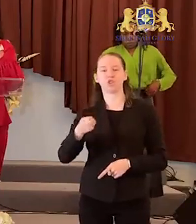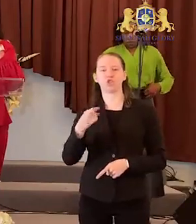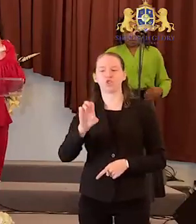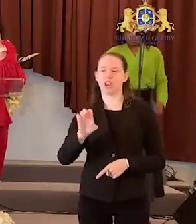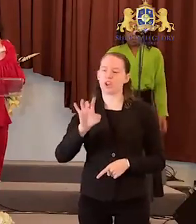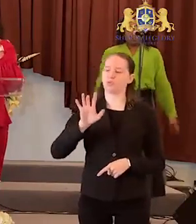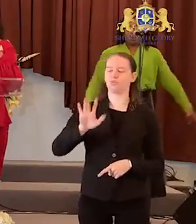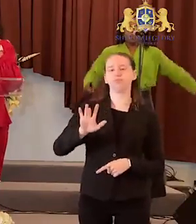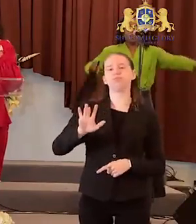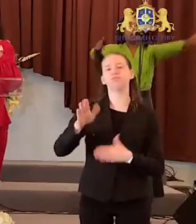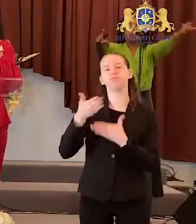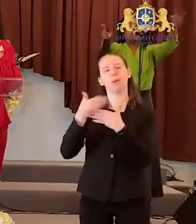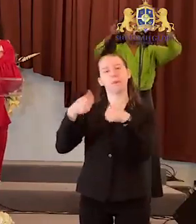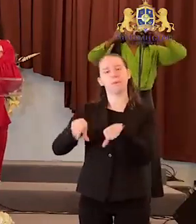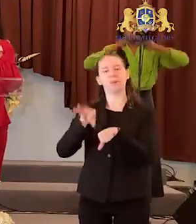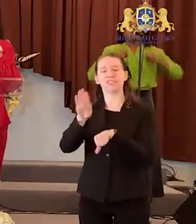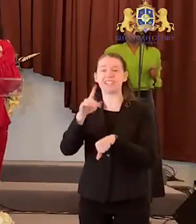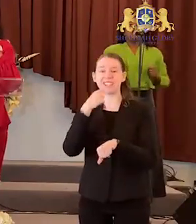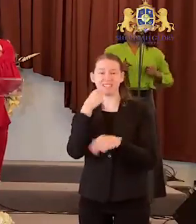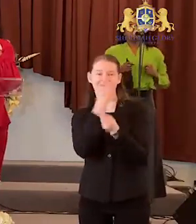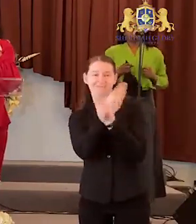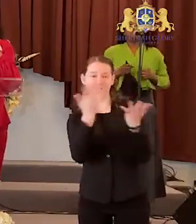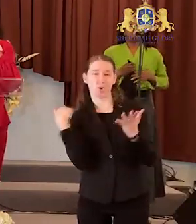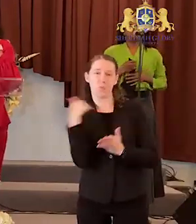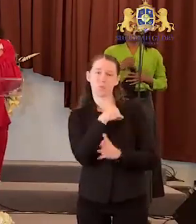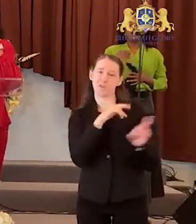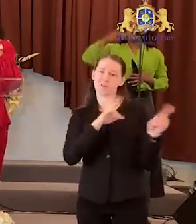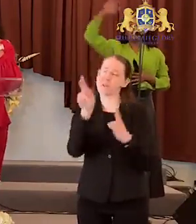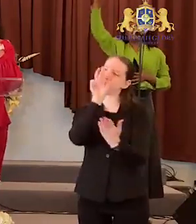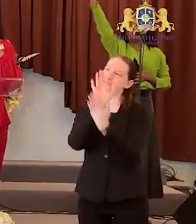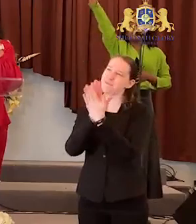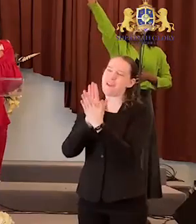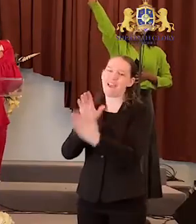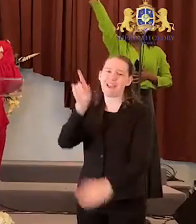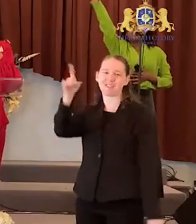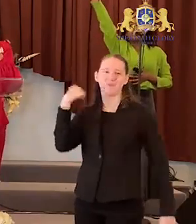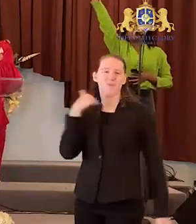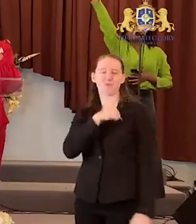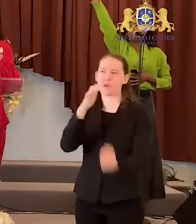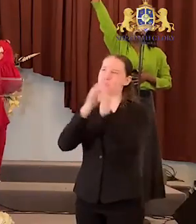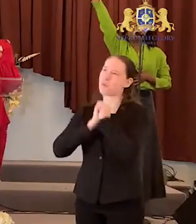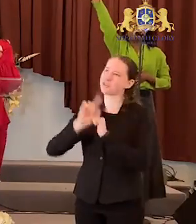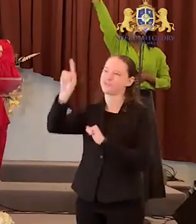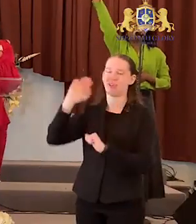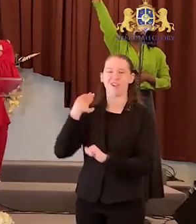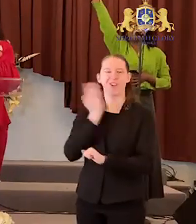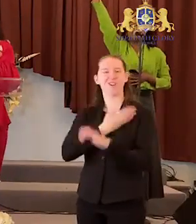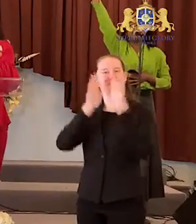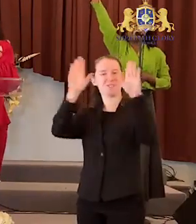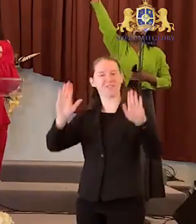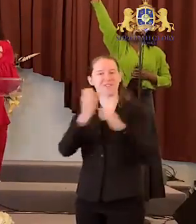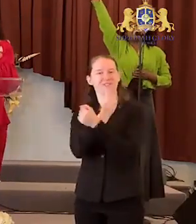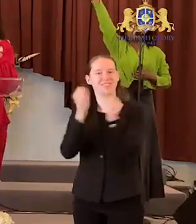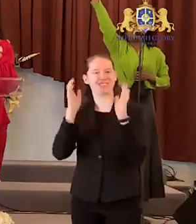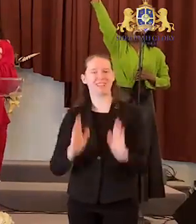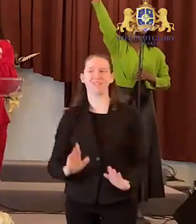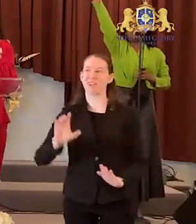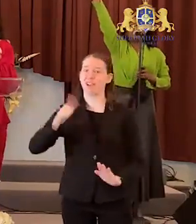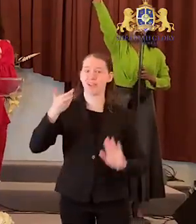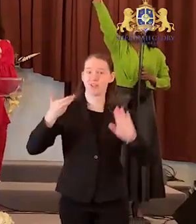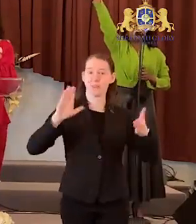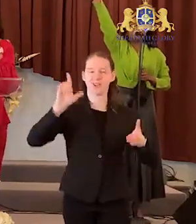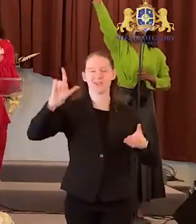Somebody. Now, we're getting ready to praise our great God. We're getting ready to worship our wonderful Savior. There's nobody like him. So